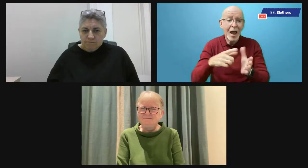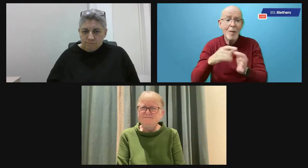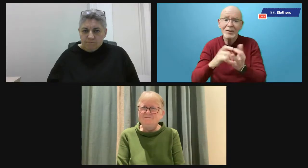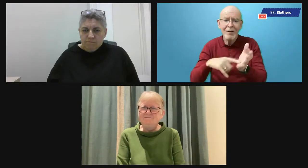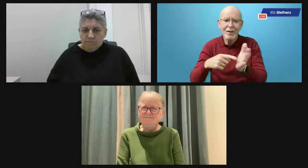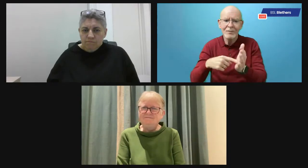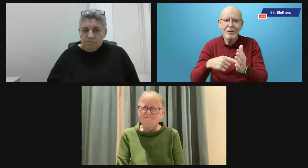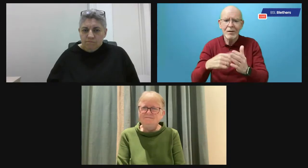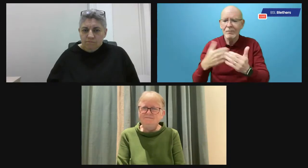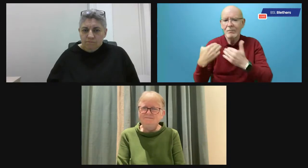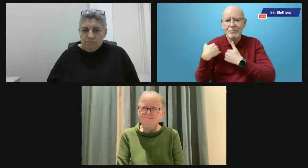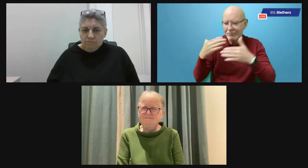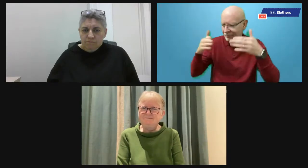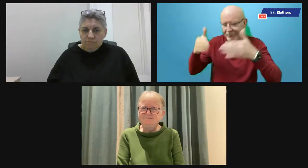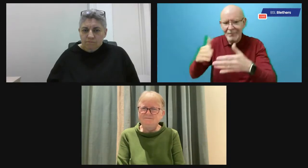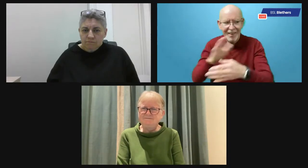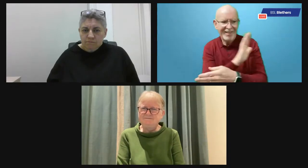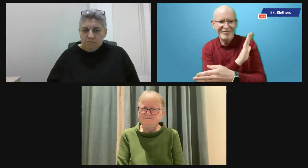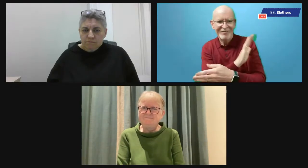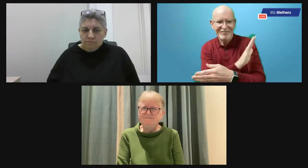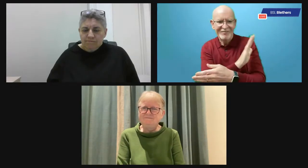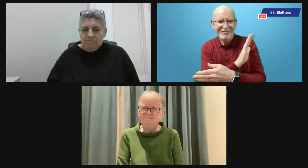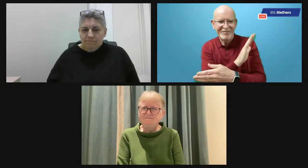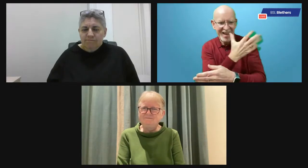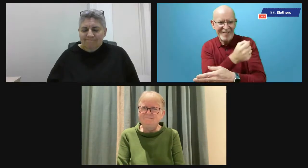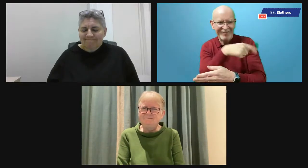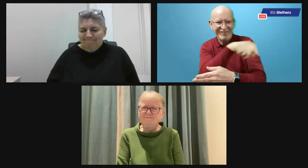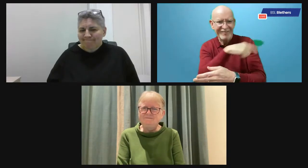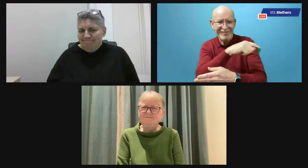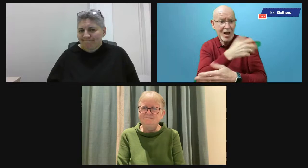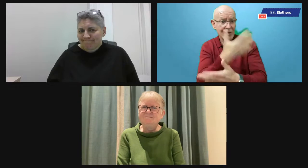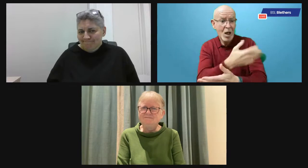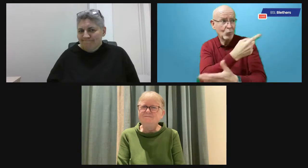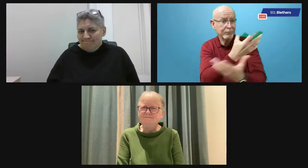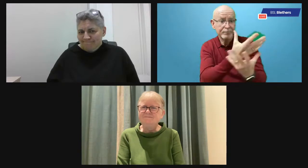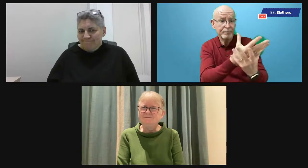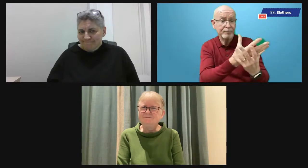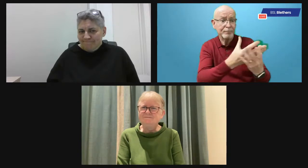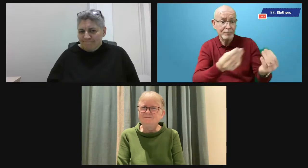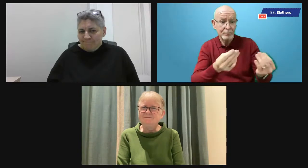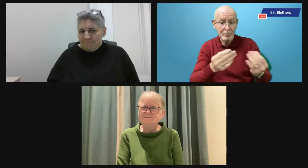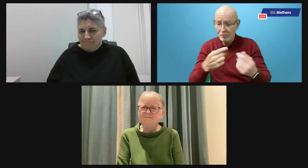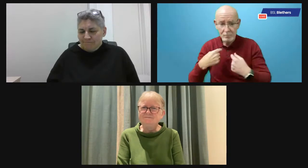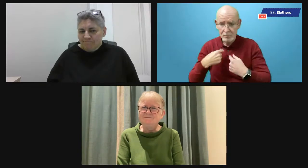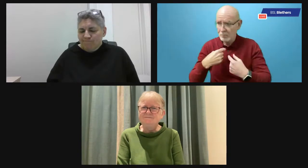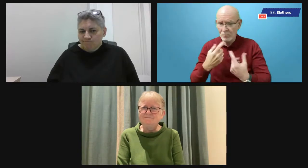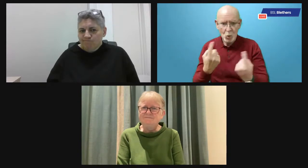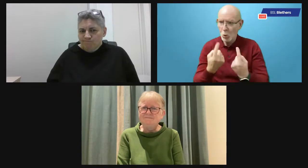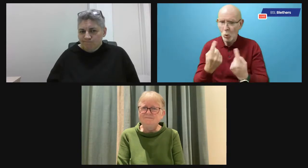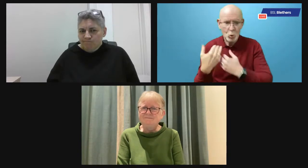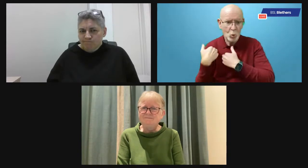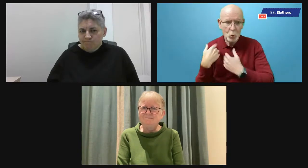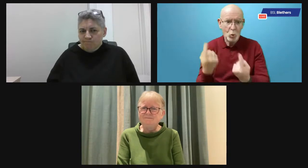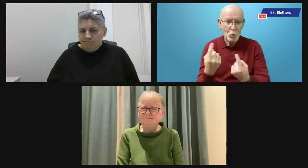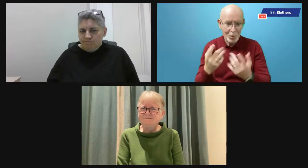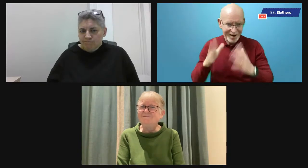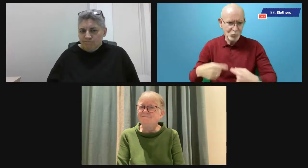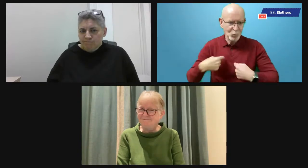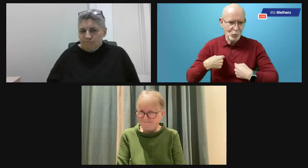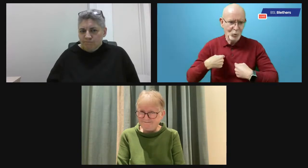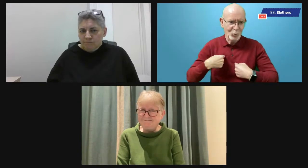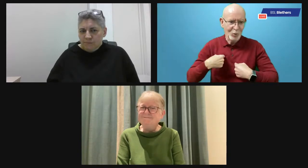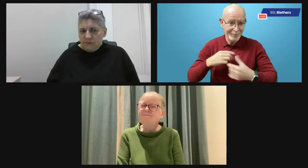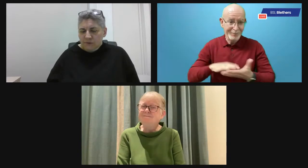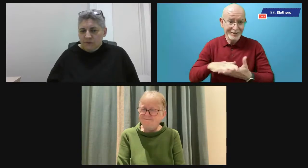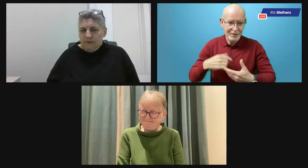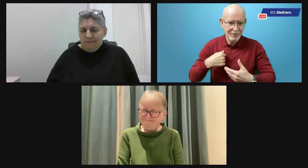the political wing, if you like, to get the funding. And it was the association that just focused on the teaching.